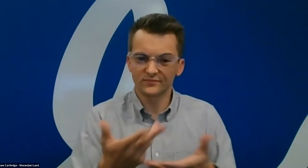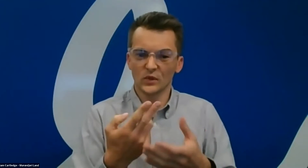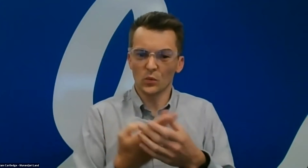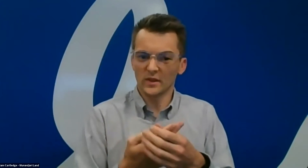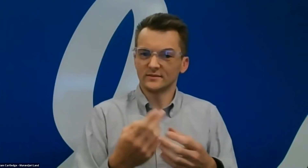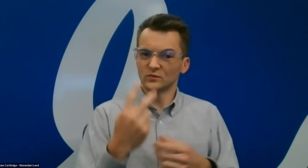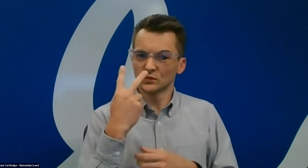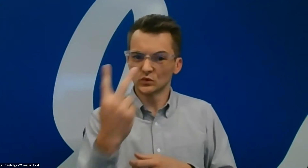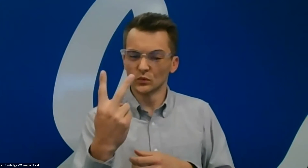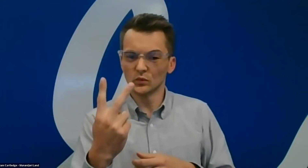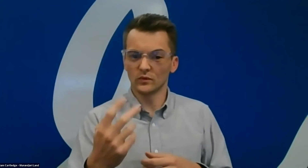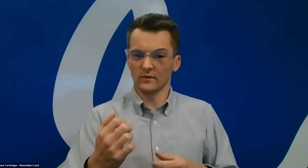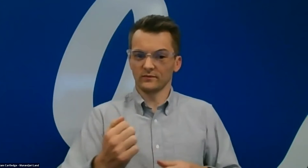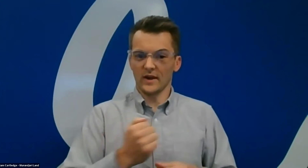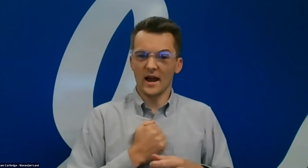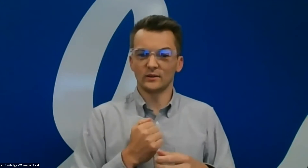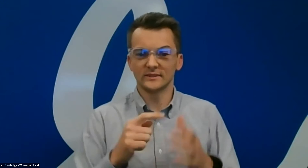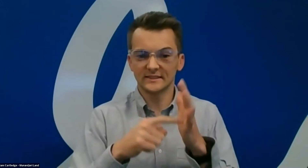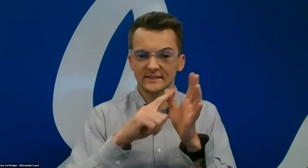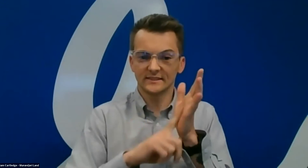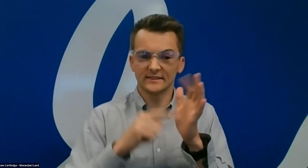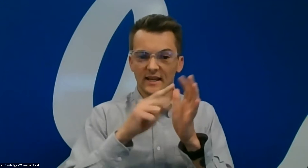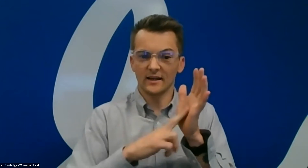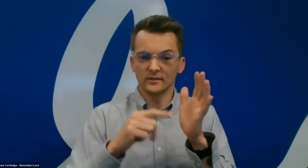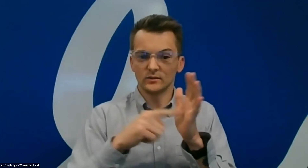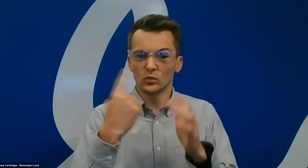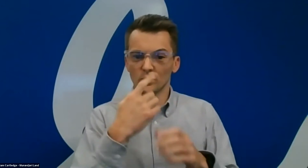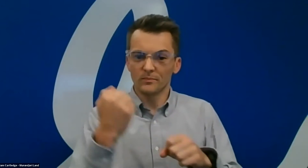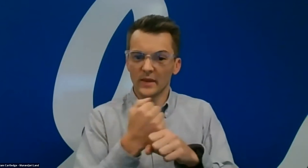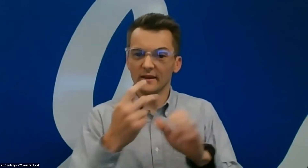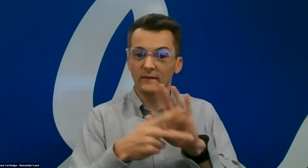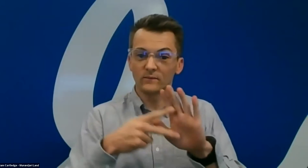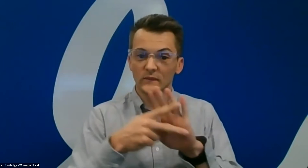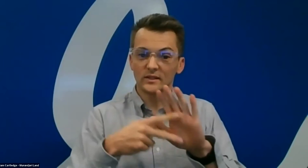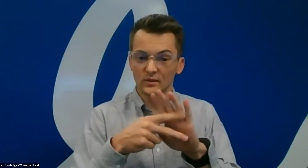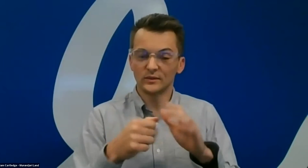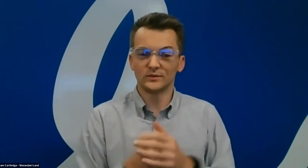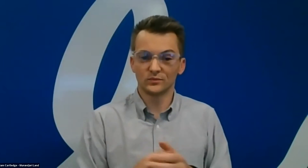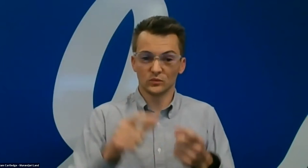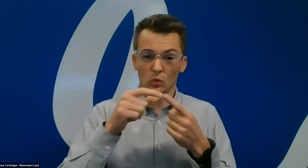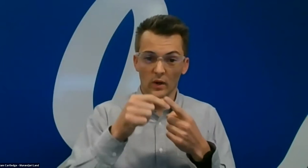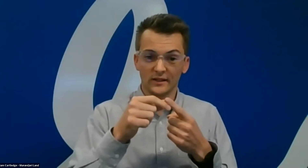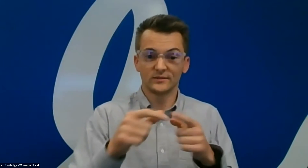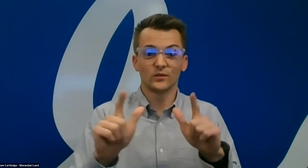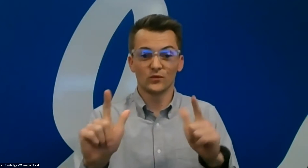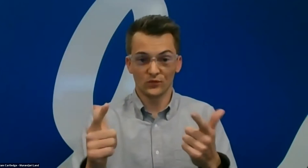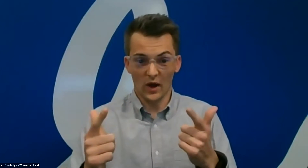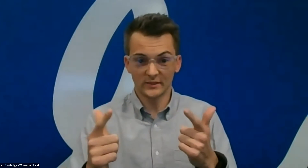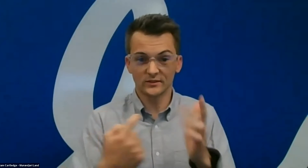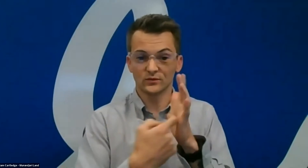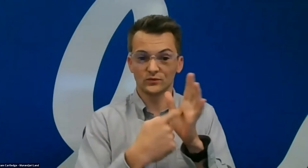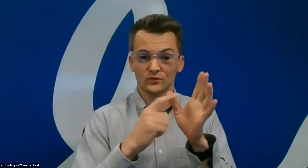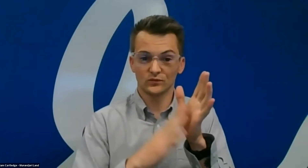So I want to take the opportunity now to have a discussion with two of our deaf talent that were part of creating